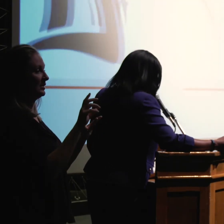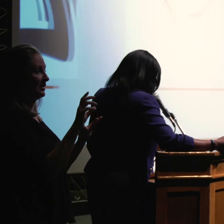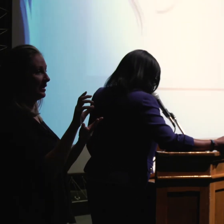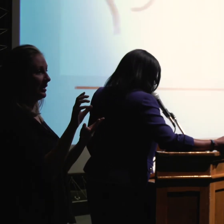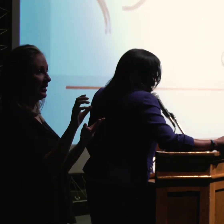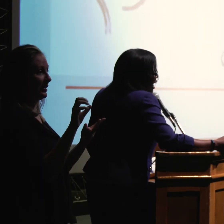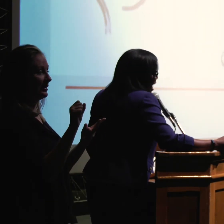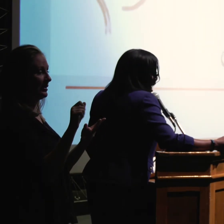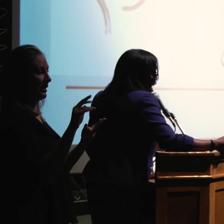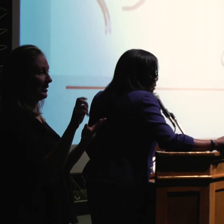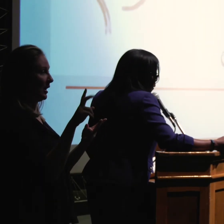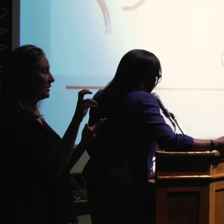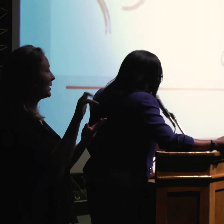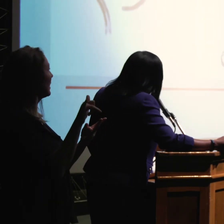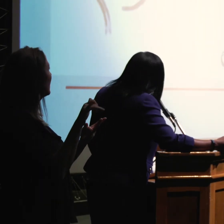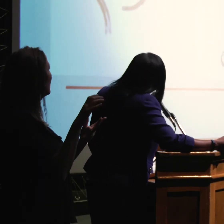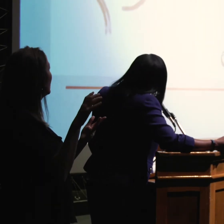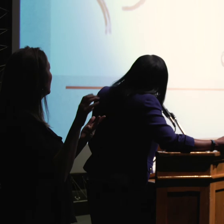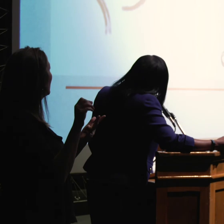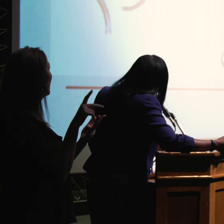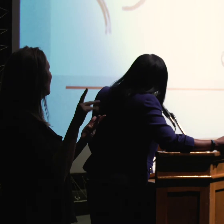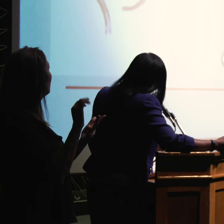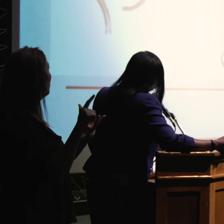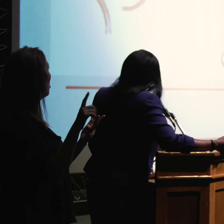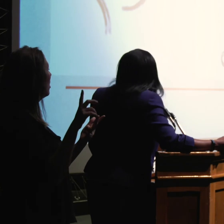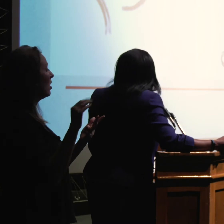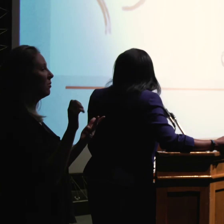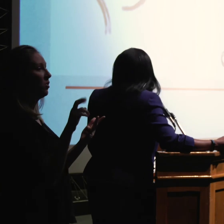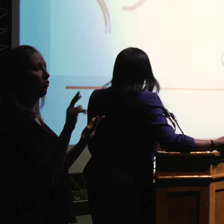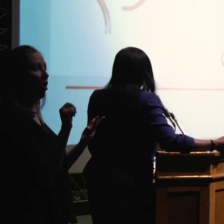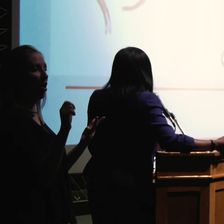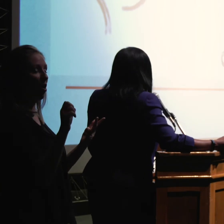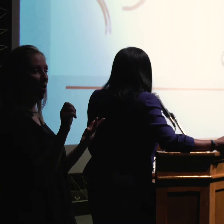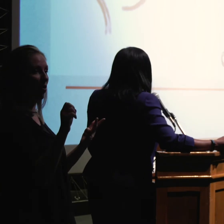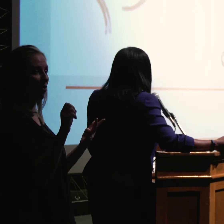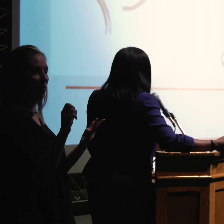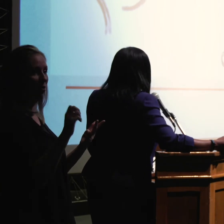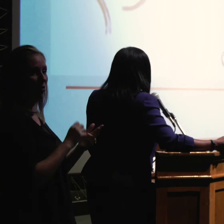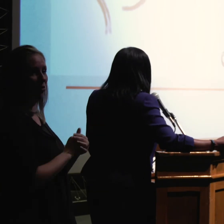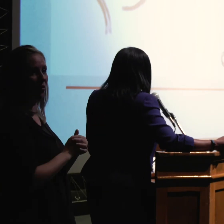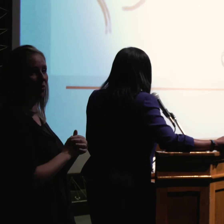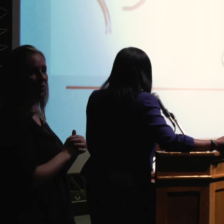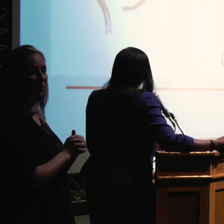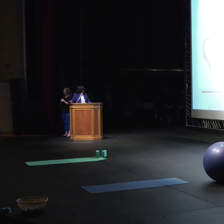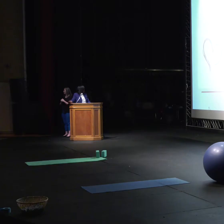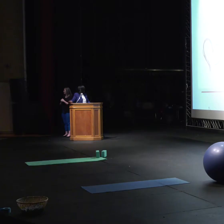Sandusky, and Paul Monroe.